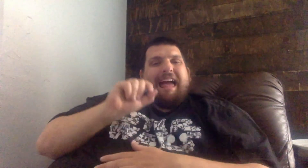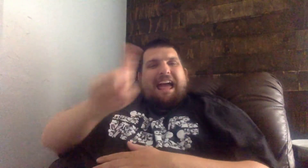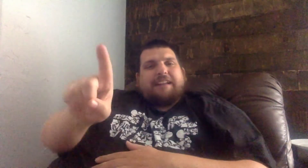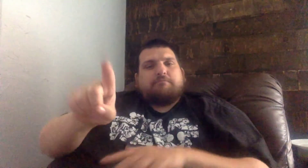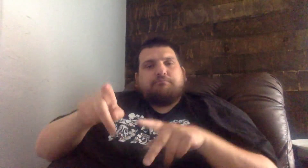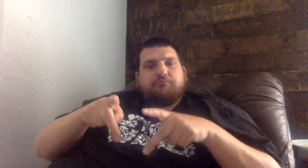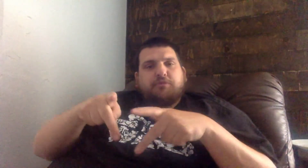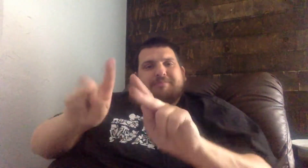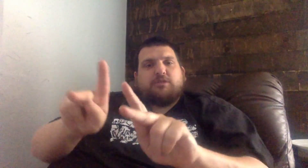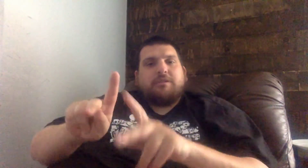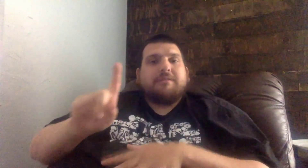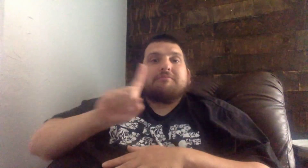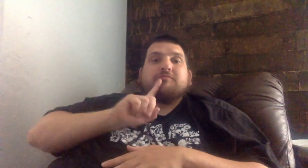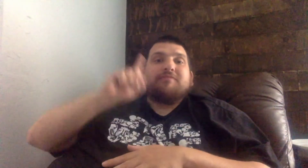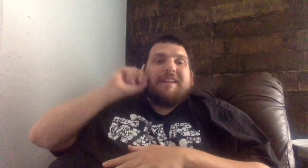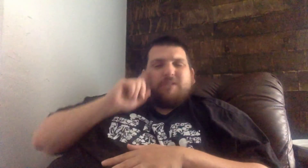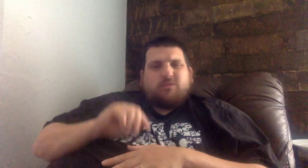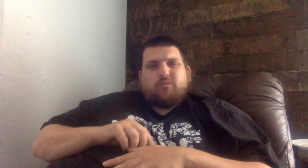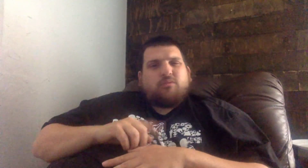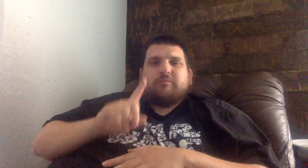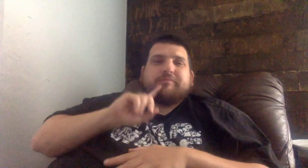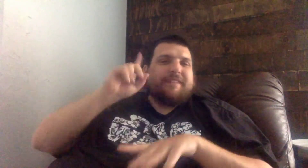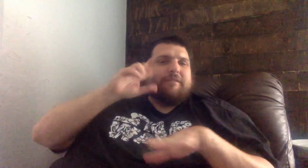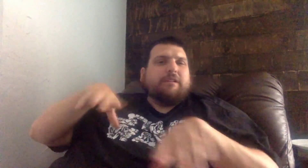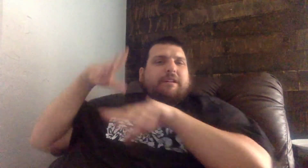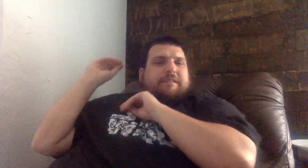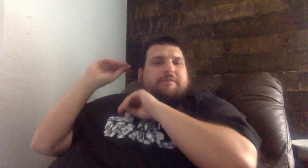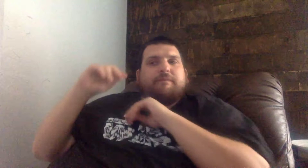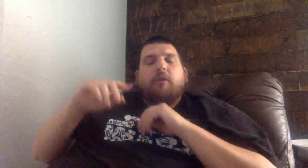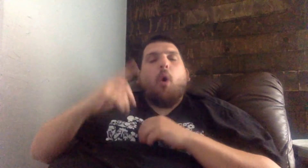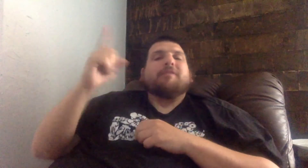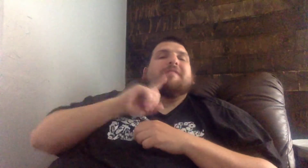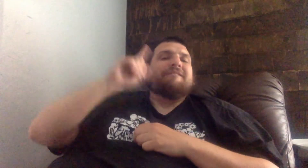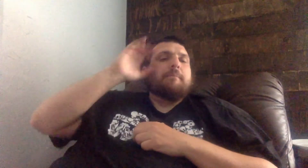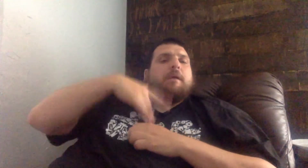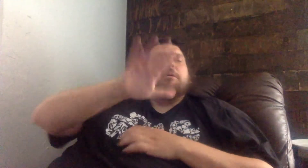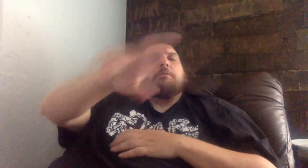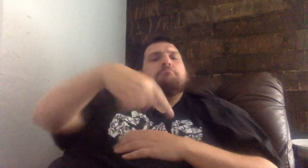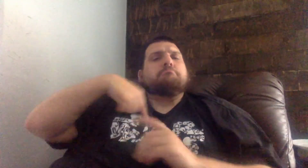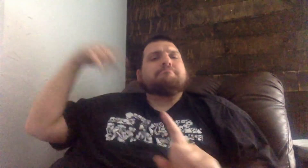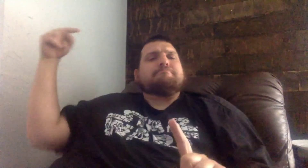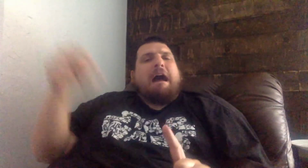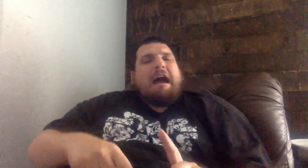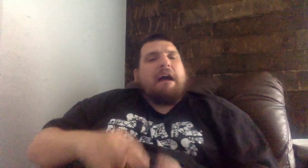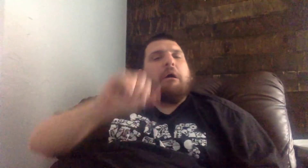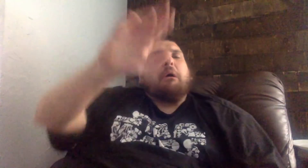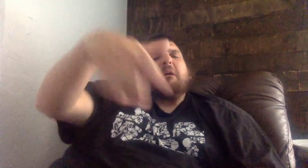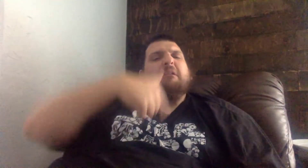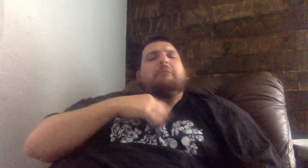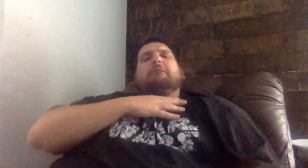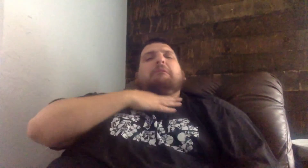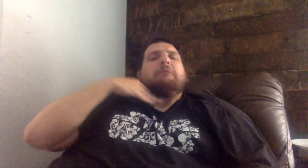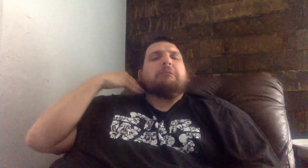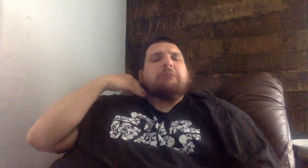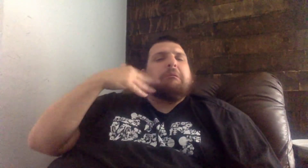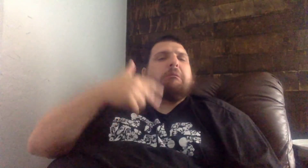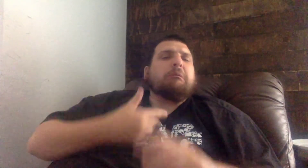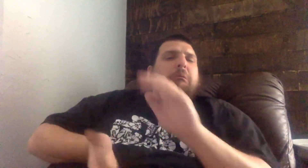from the table? They ask permission. And that's not a typical deaf thing. They just leave, or they'll say, I'll be back later, or I've had